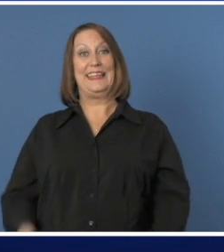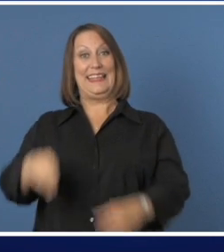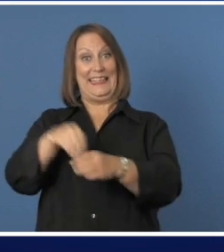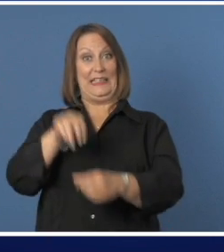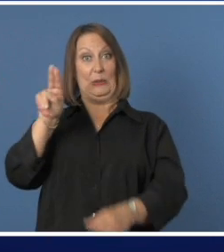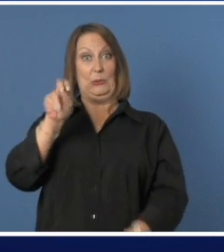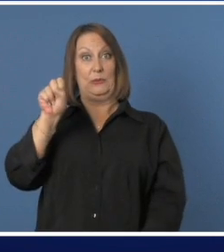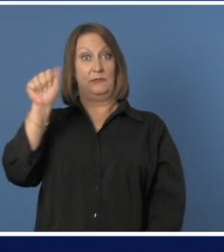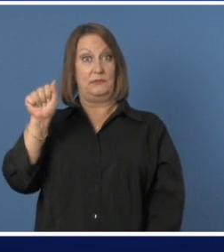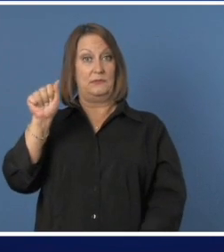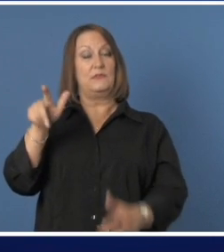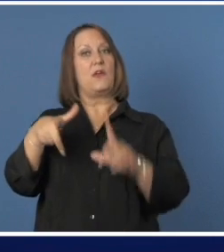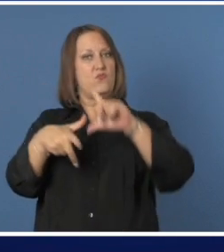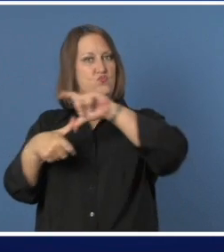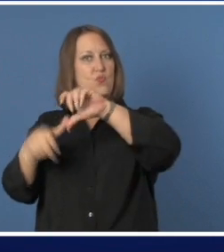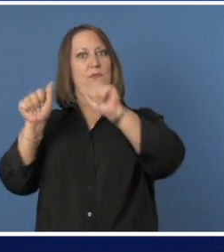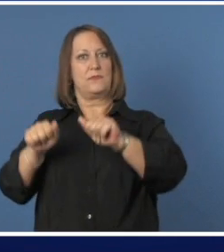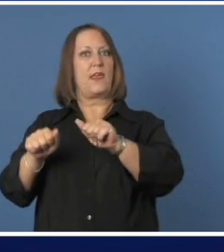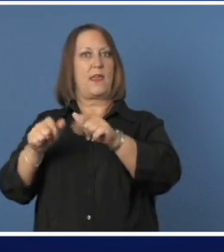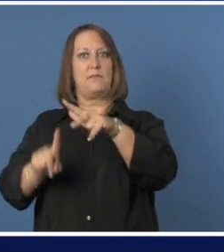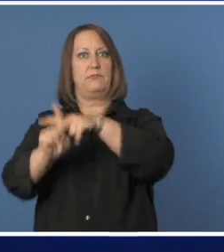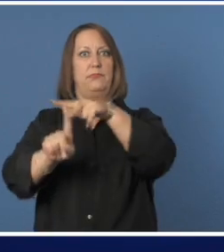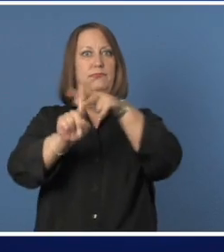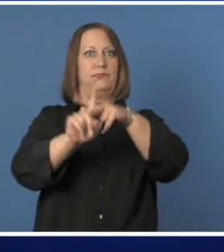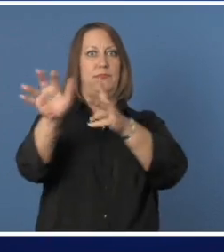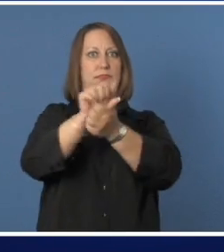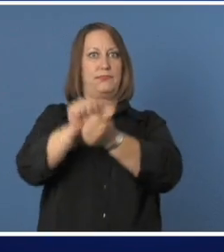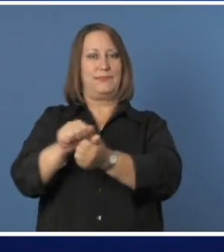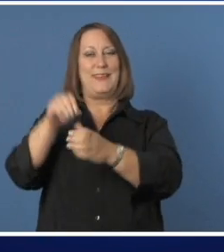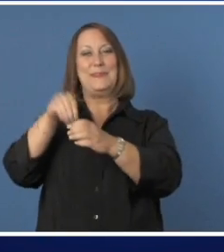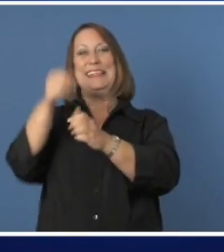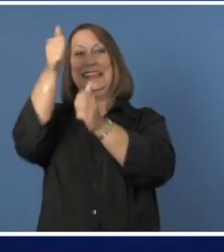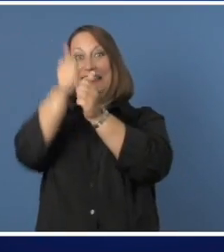every state is at some risk from this hazard